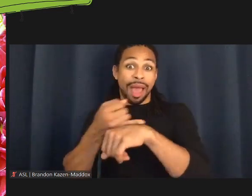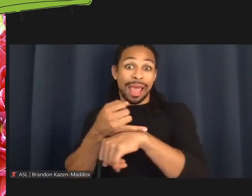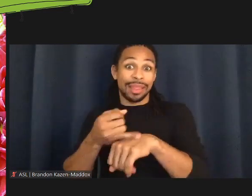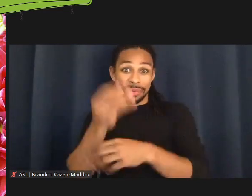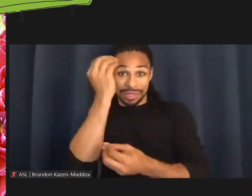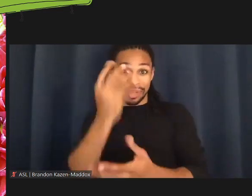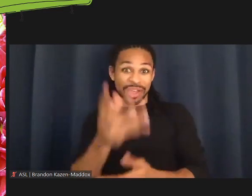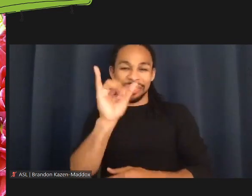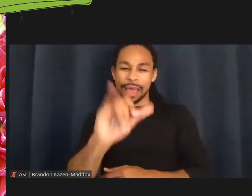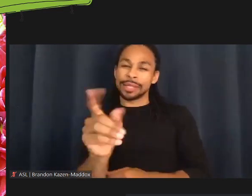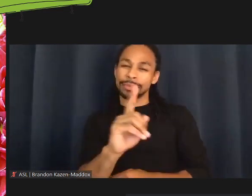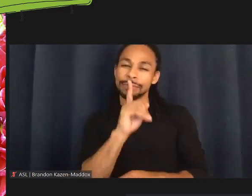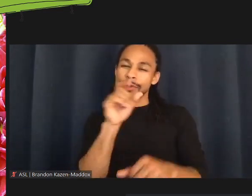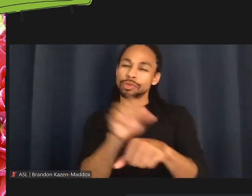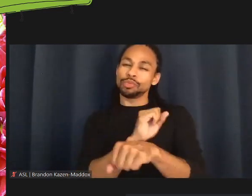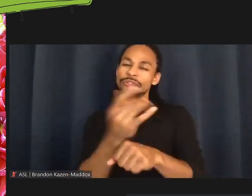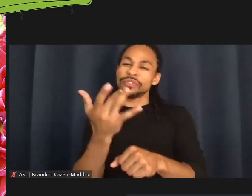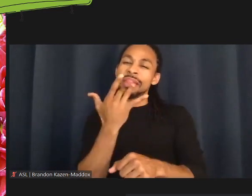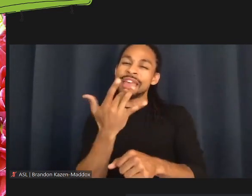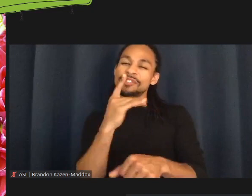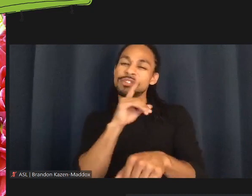the true flavor is.